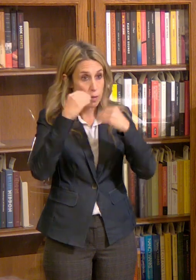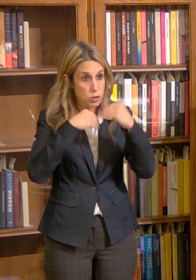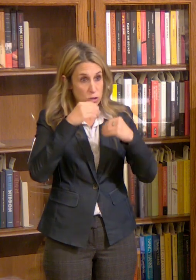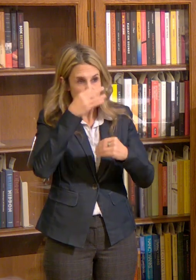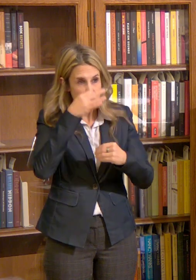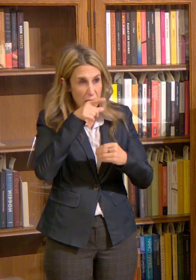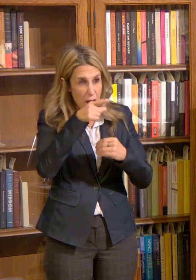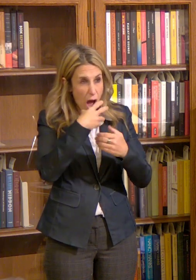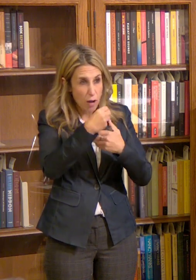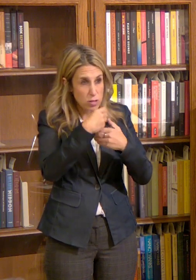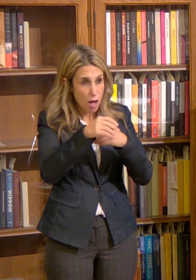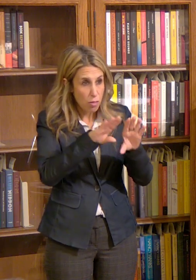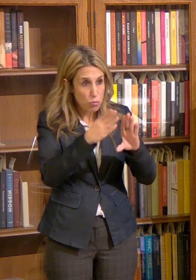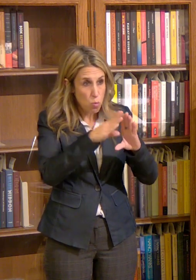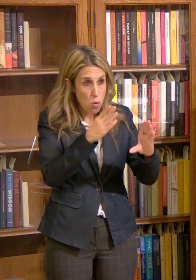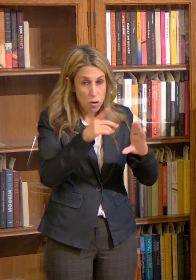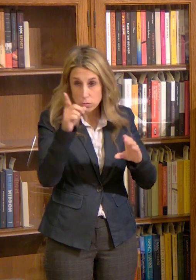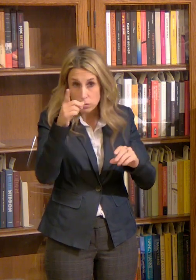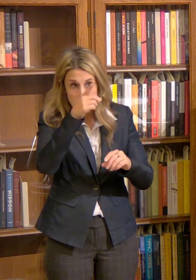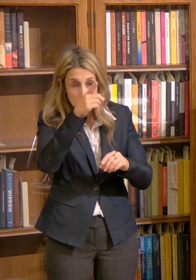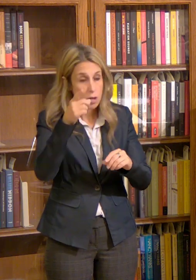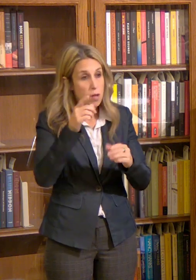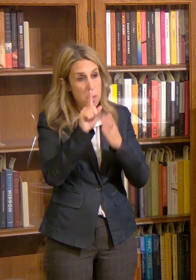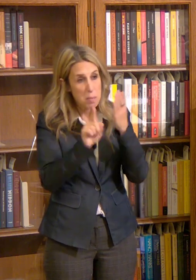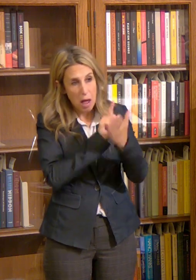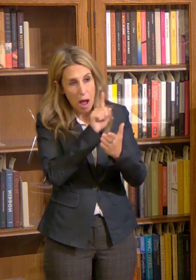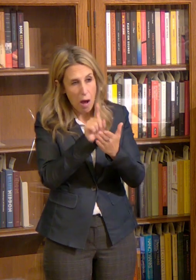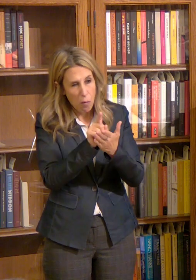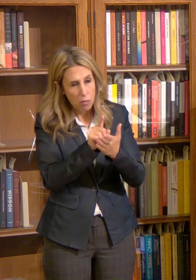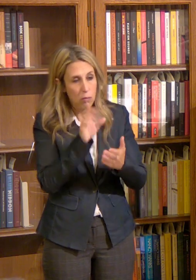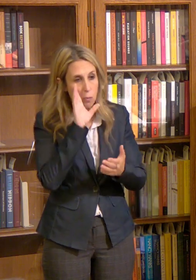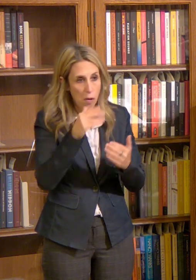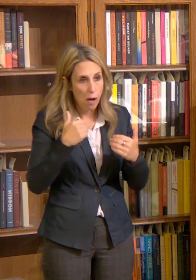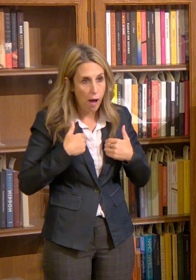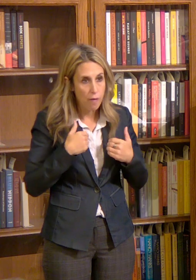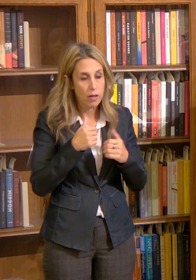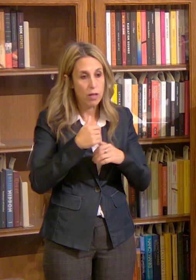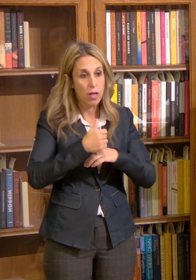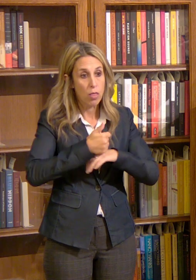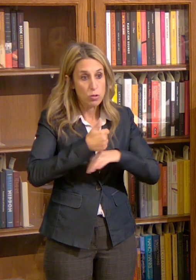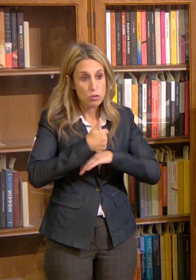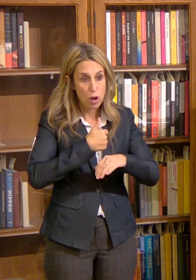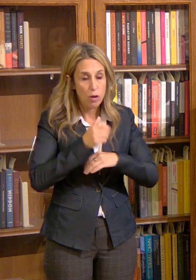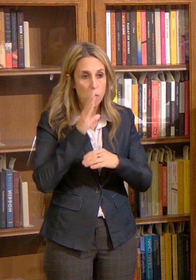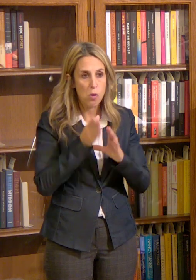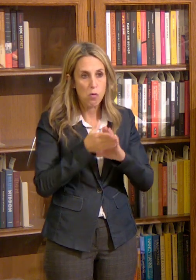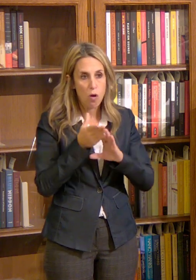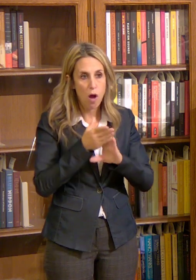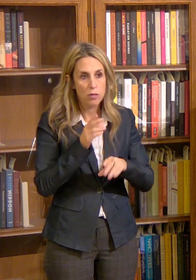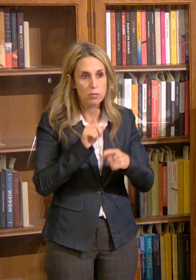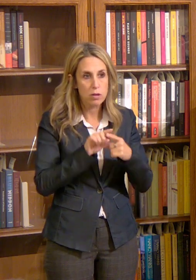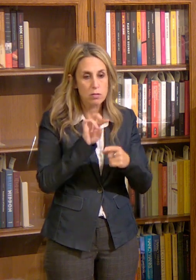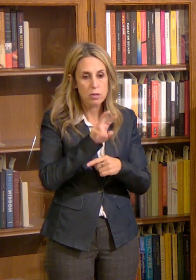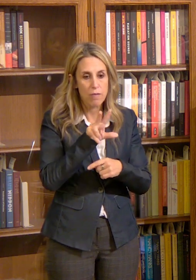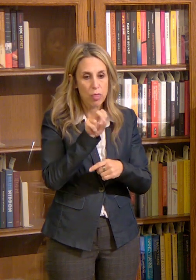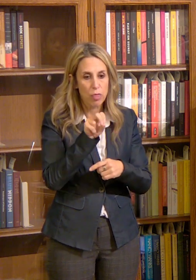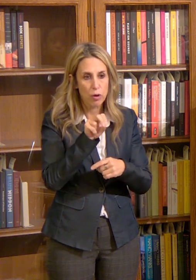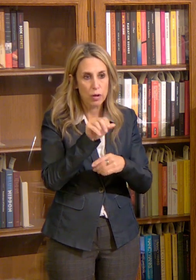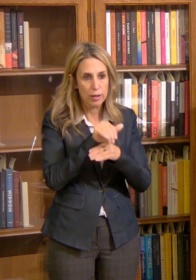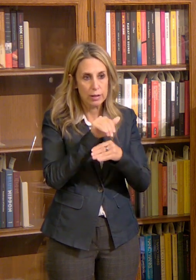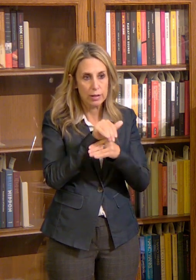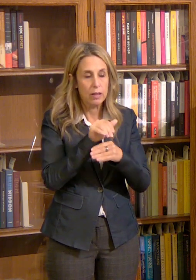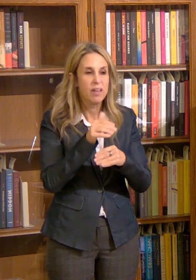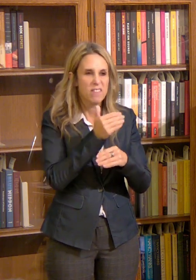history door's here for about an hour or so the shuttle will run until 7:30 and it's going to run on a